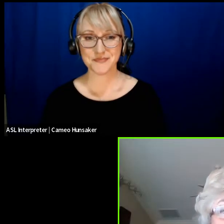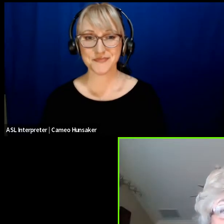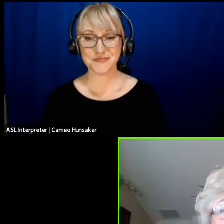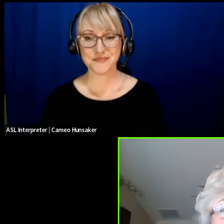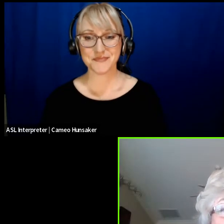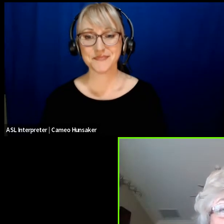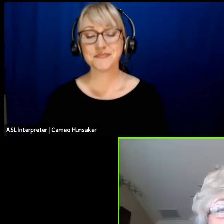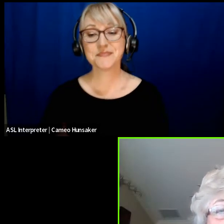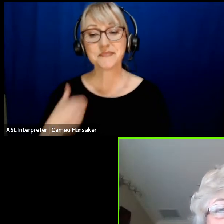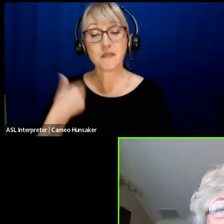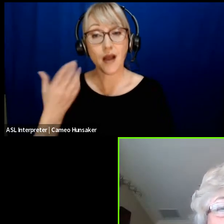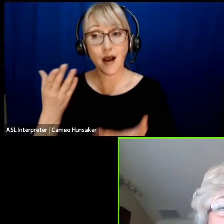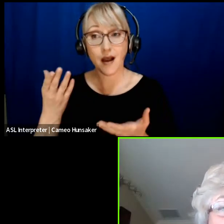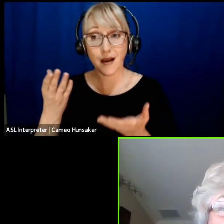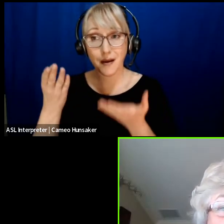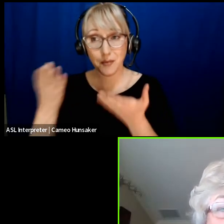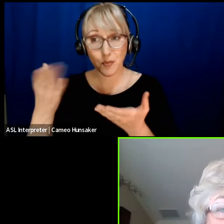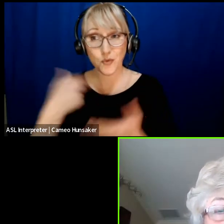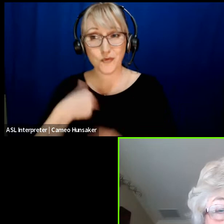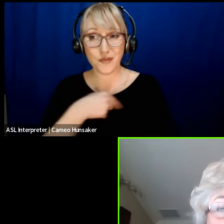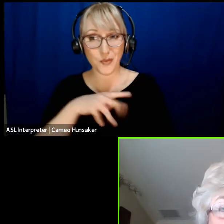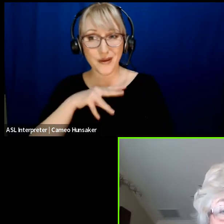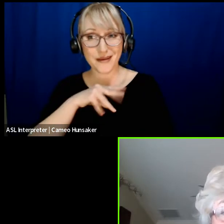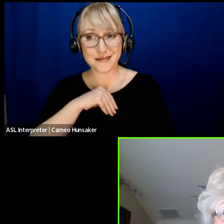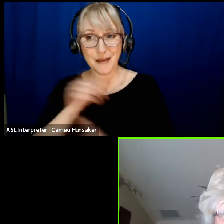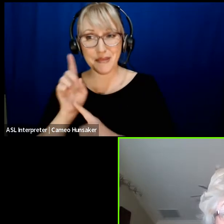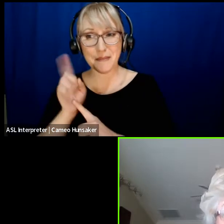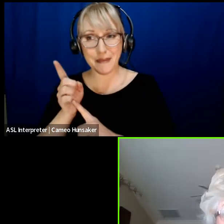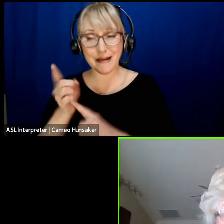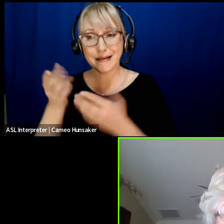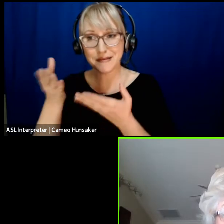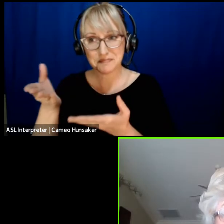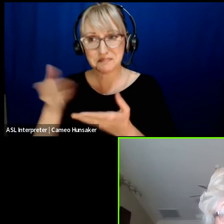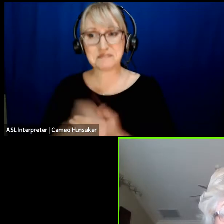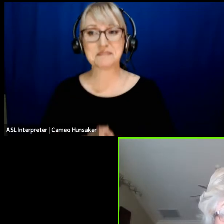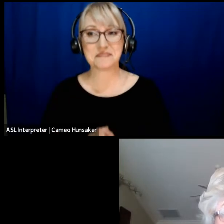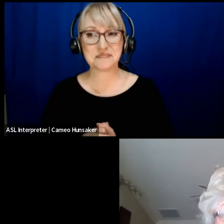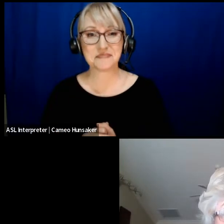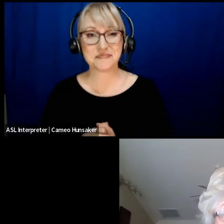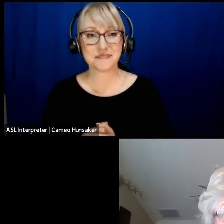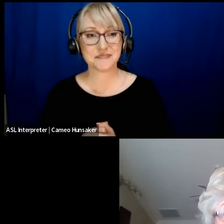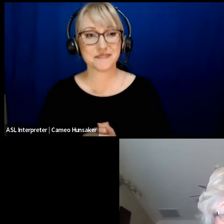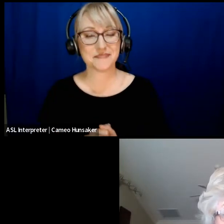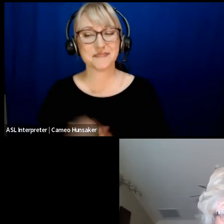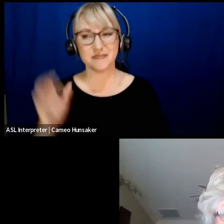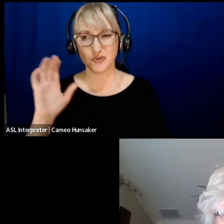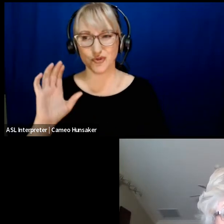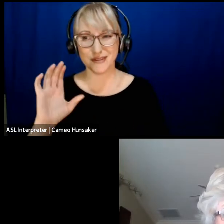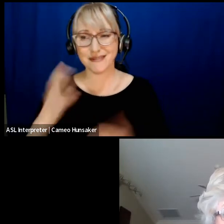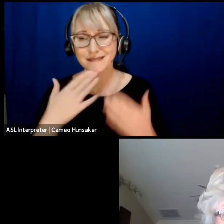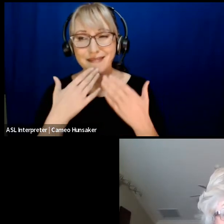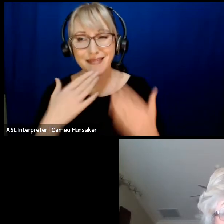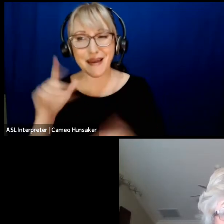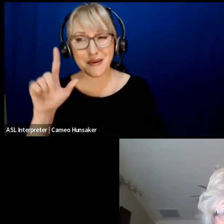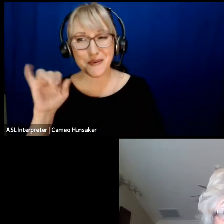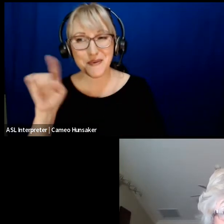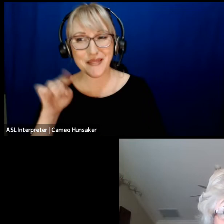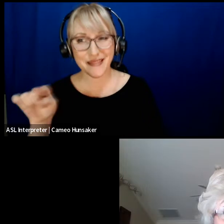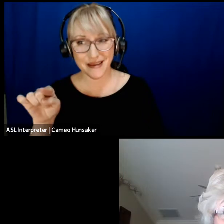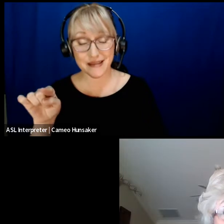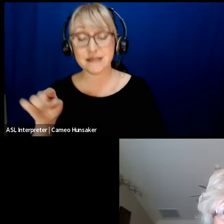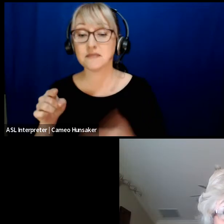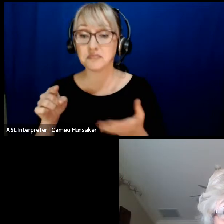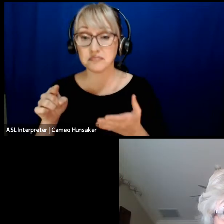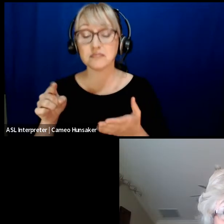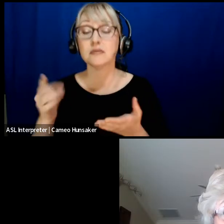I move that we accept the minutes as written. Thank you, Liz. So Liz had made a